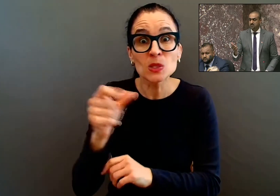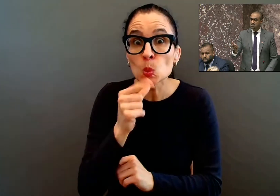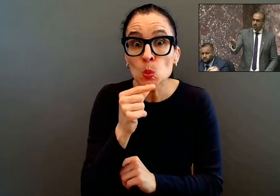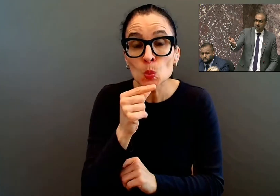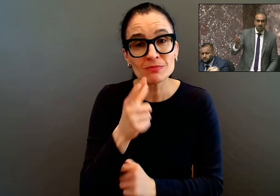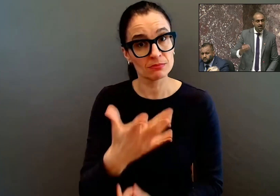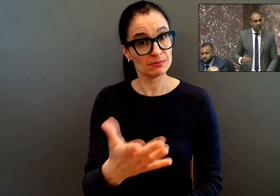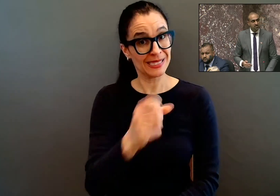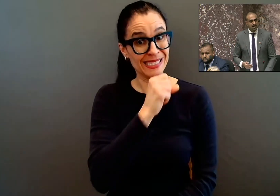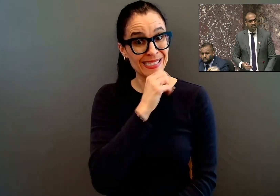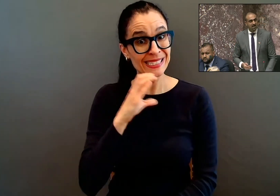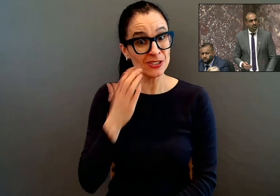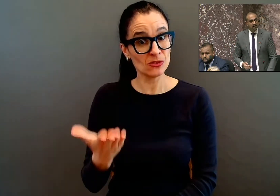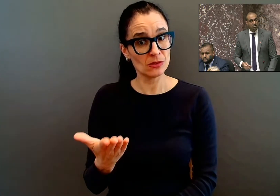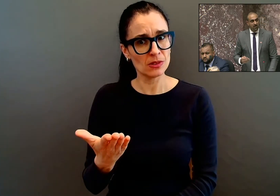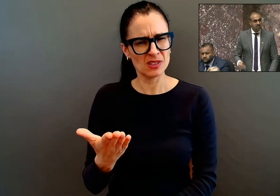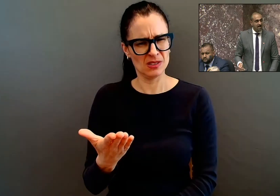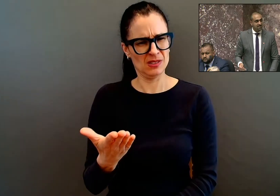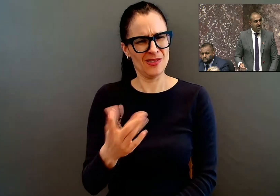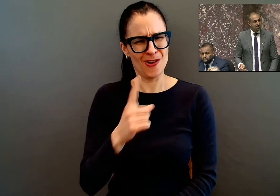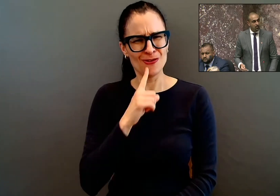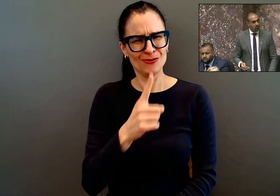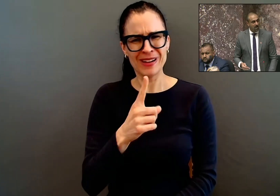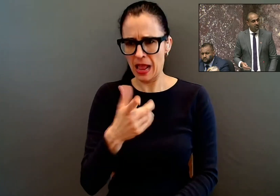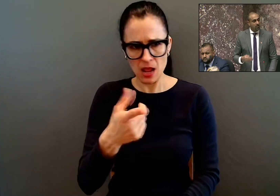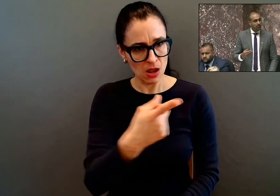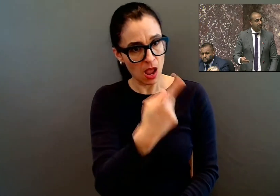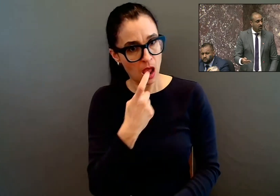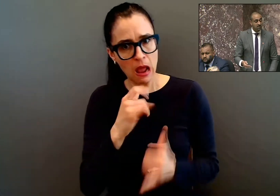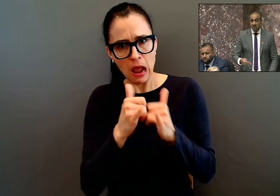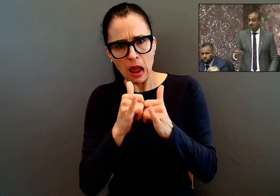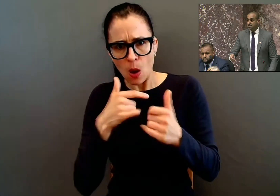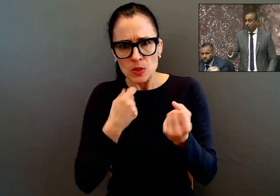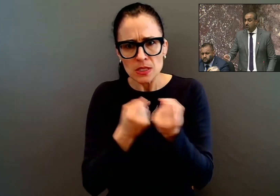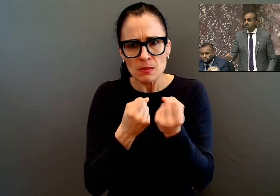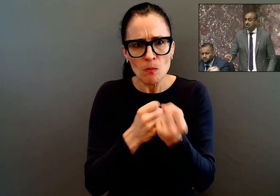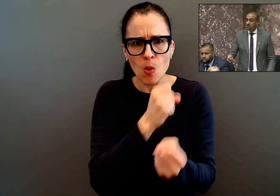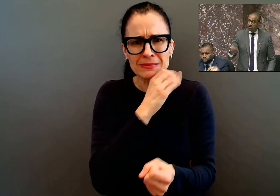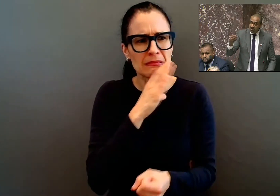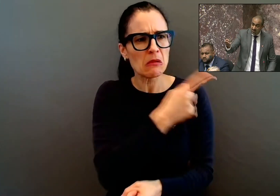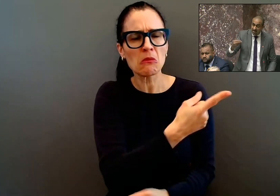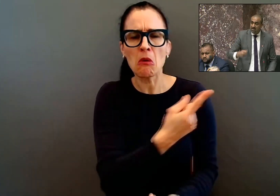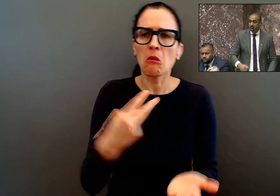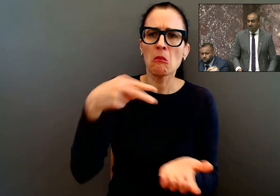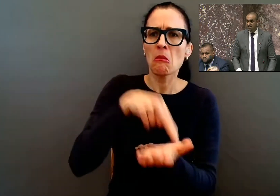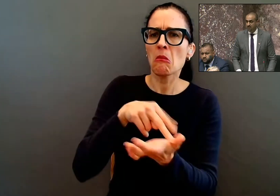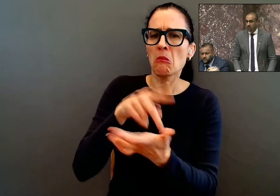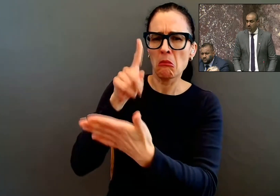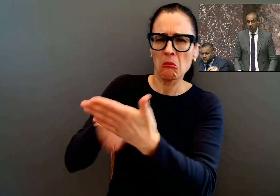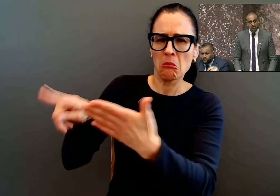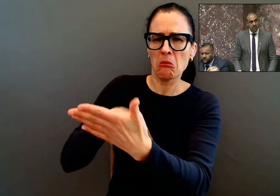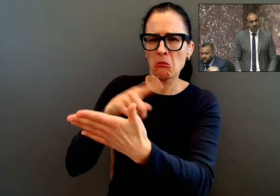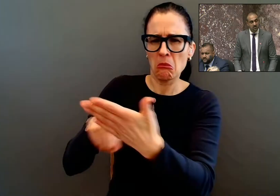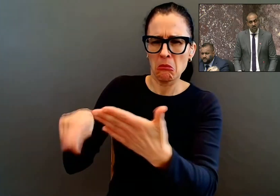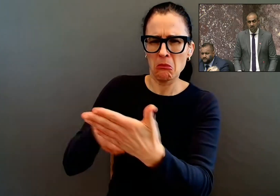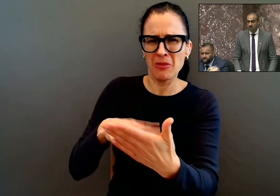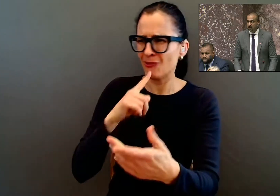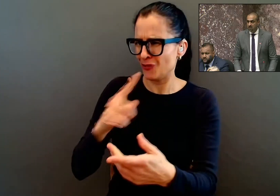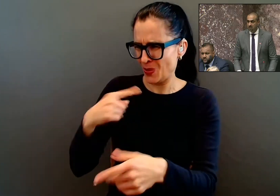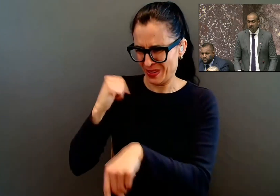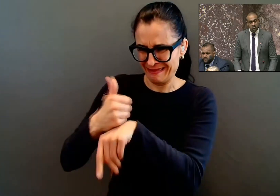support seniors, and the member stands up criticizing the program that we're putting out to support the seniors that live in that community, Honourable